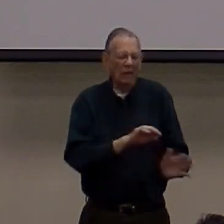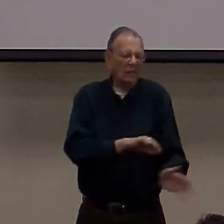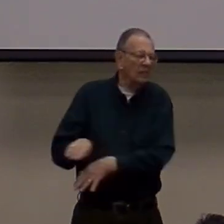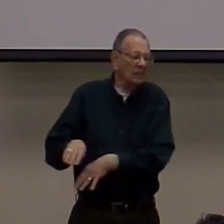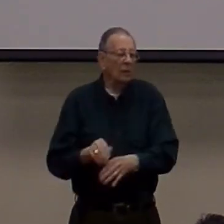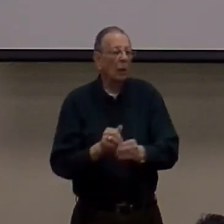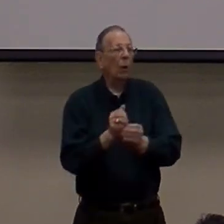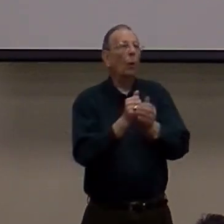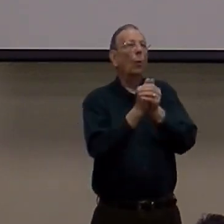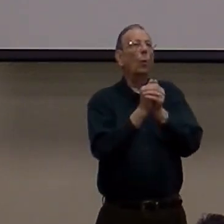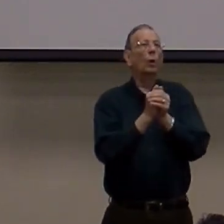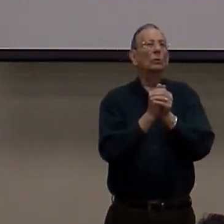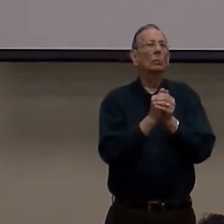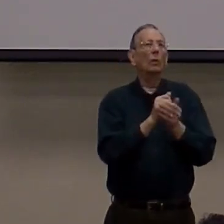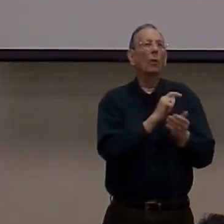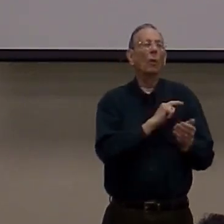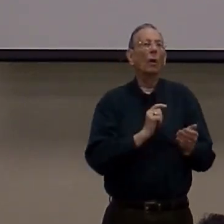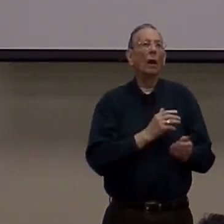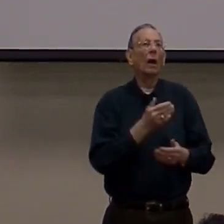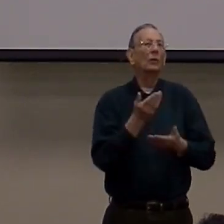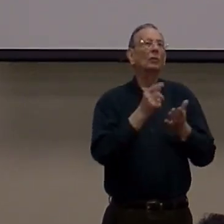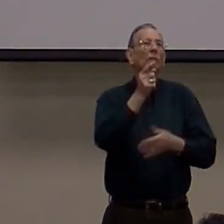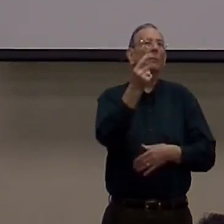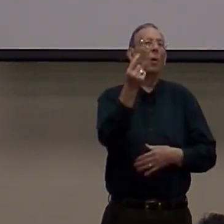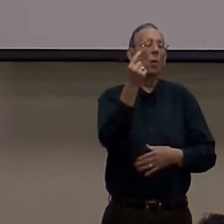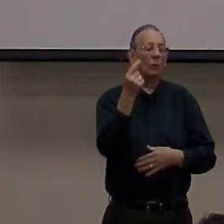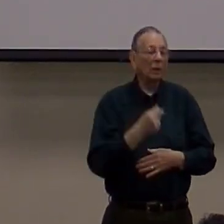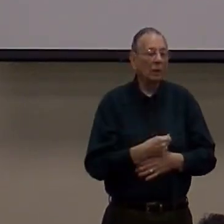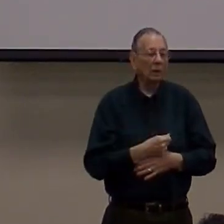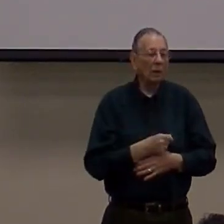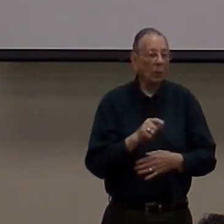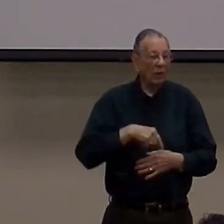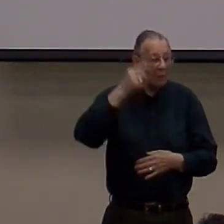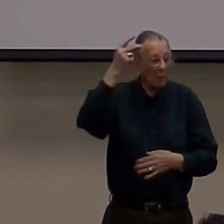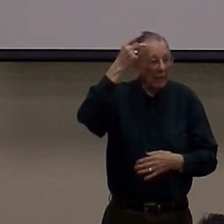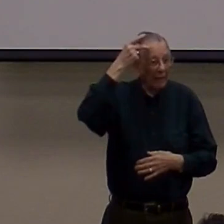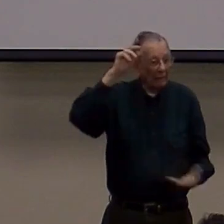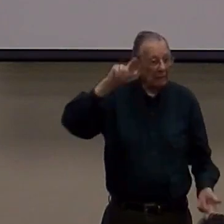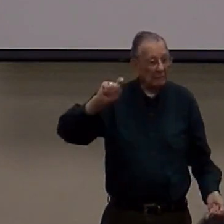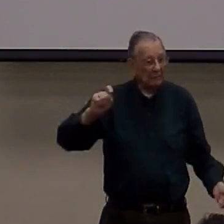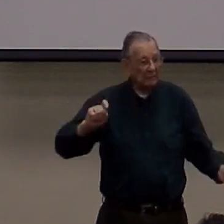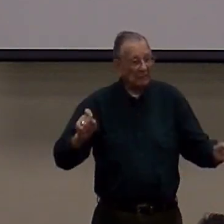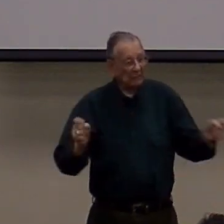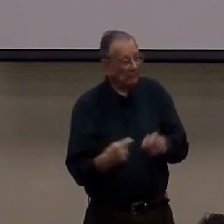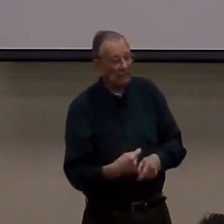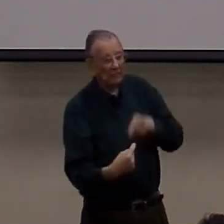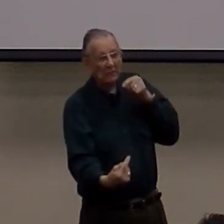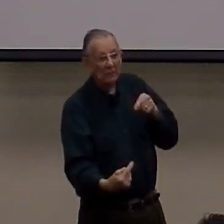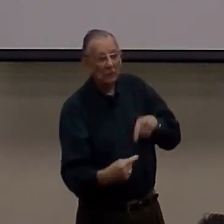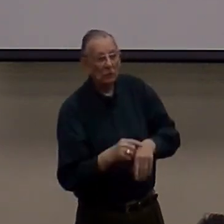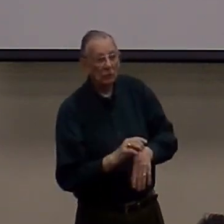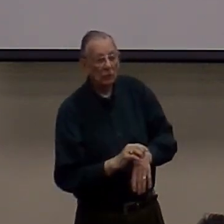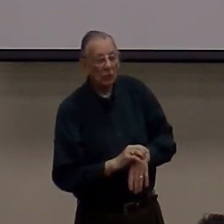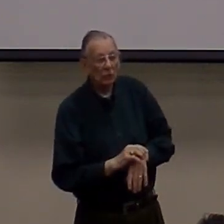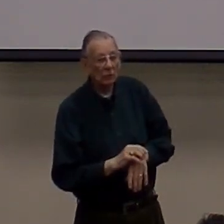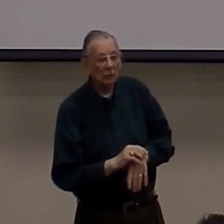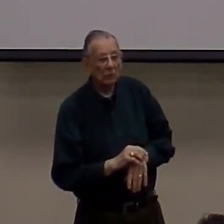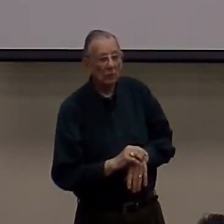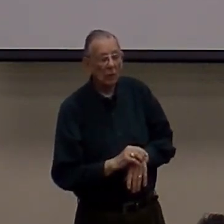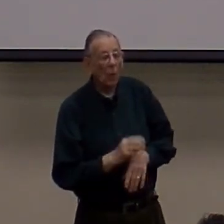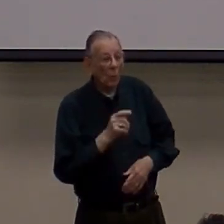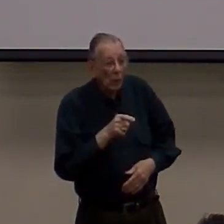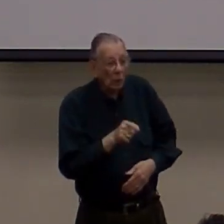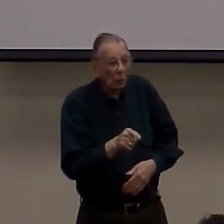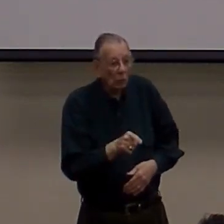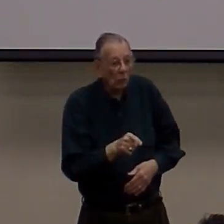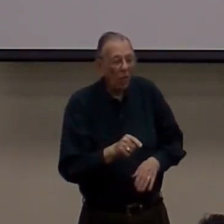Lord our God and serve Him only? When the political climate becomes hostile to your faith, will